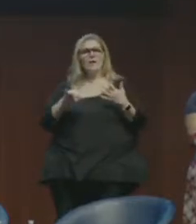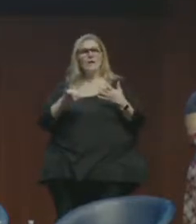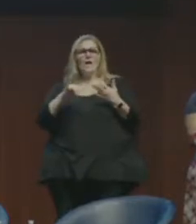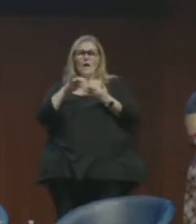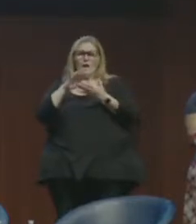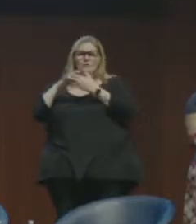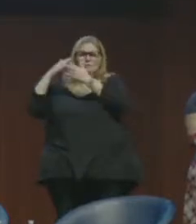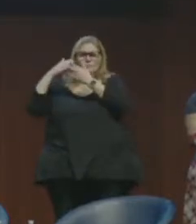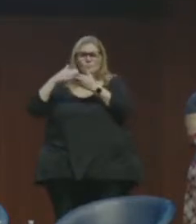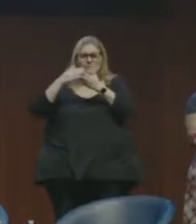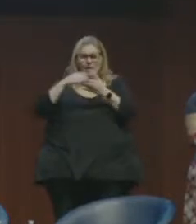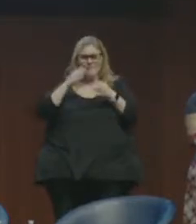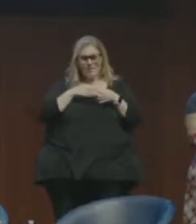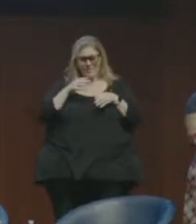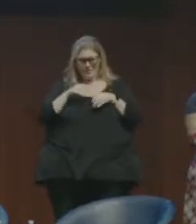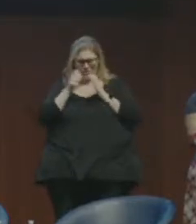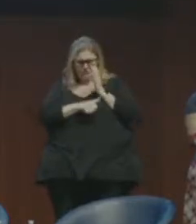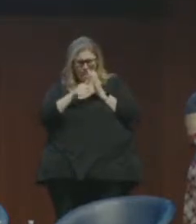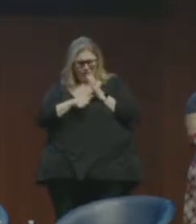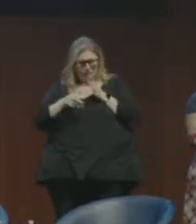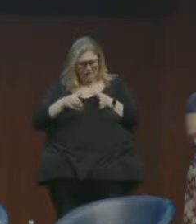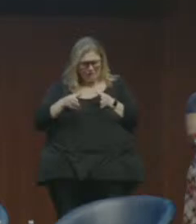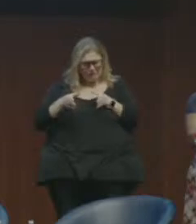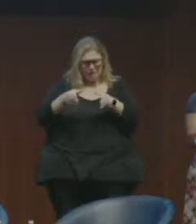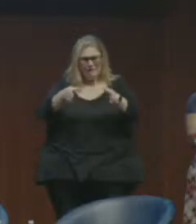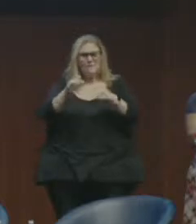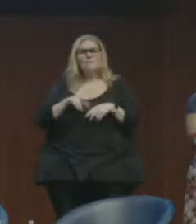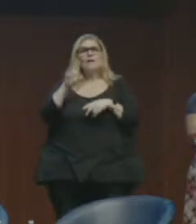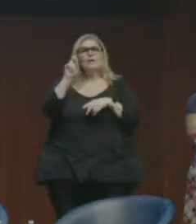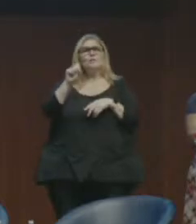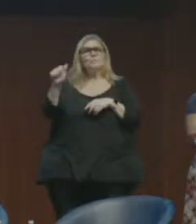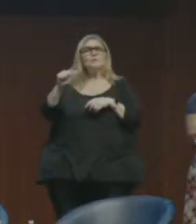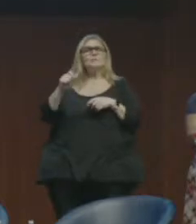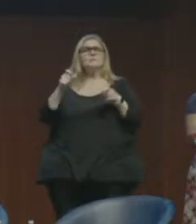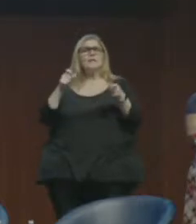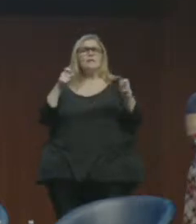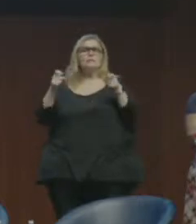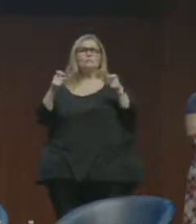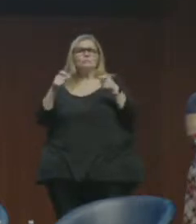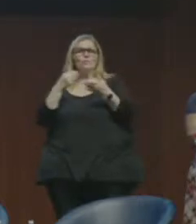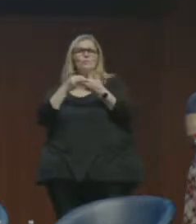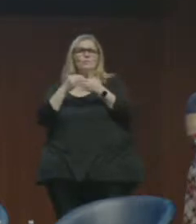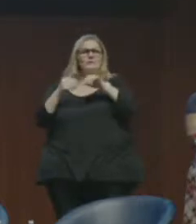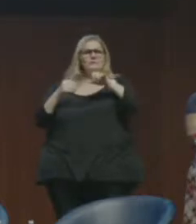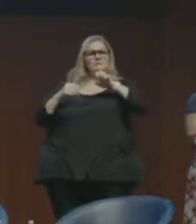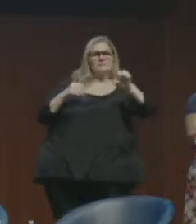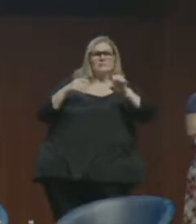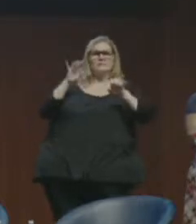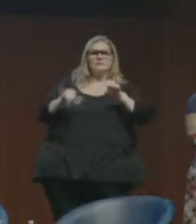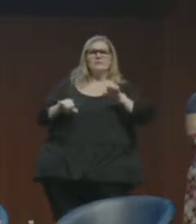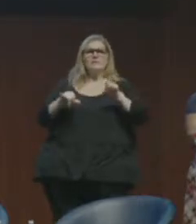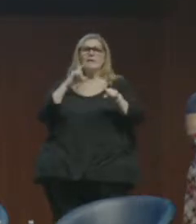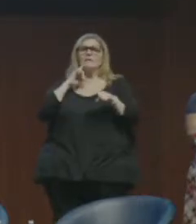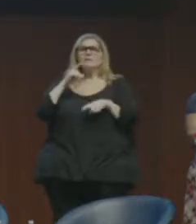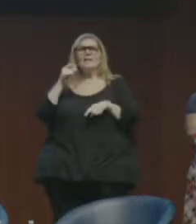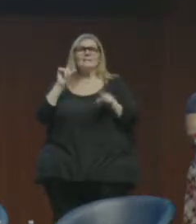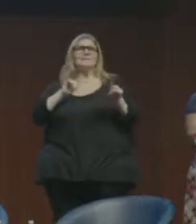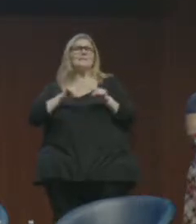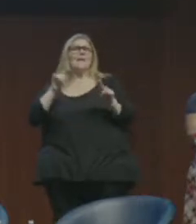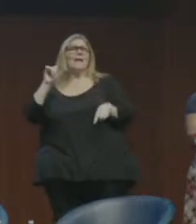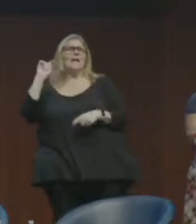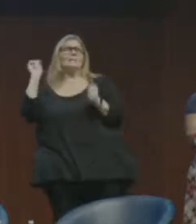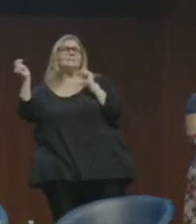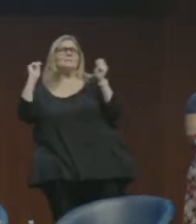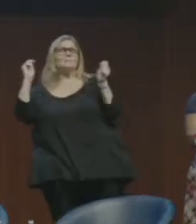from shitty sidewalk. US dollar controls Manhattan East. Unlike Tobago's tobacco's